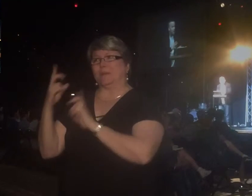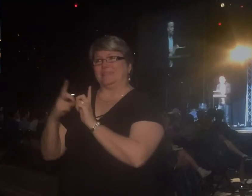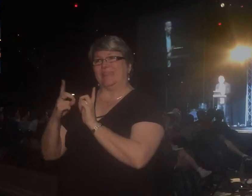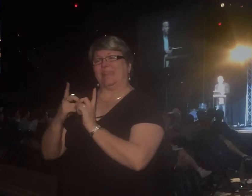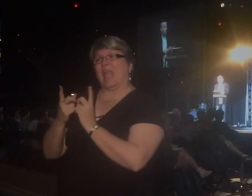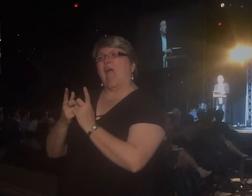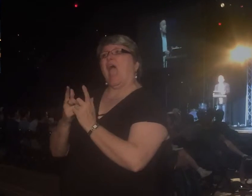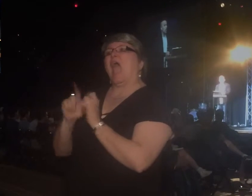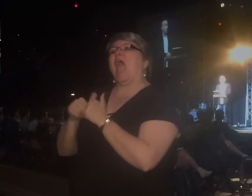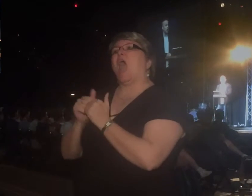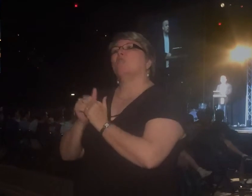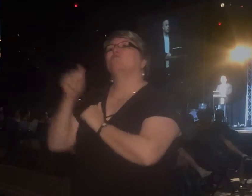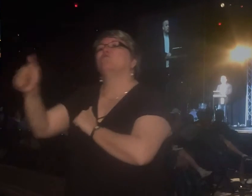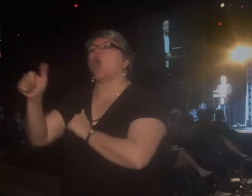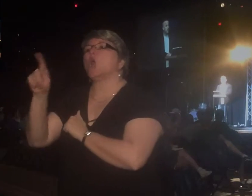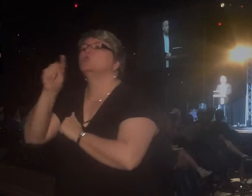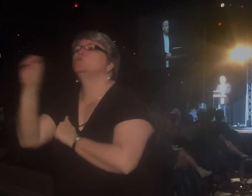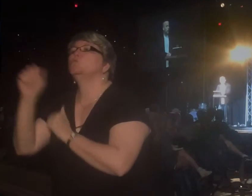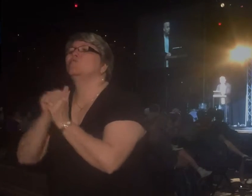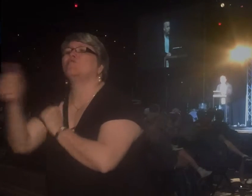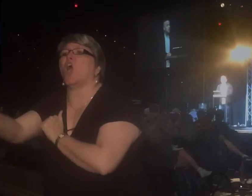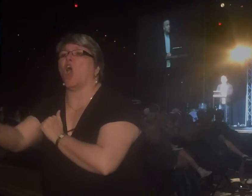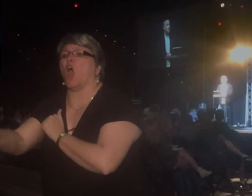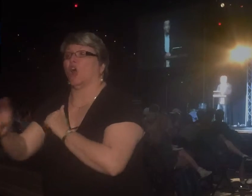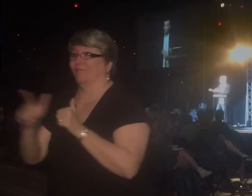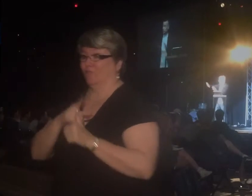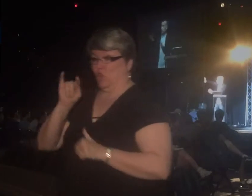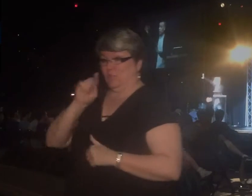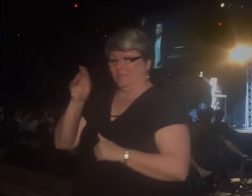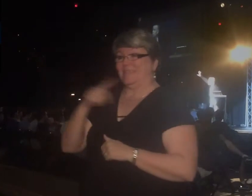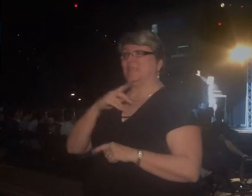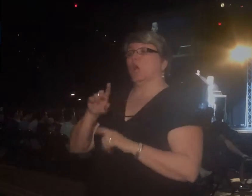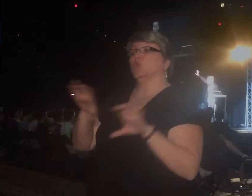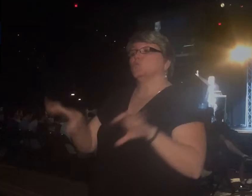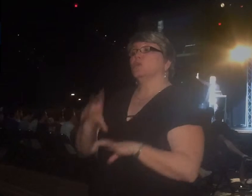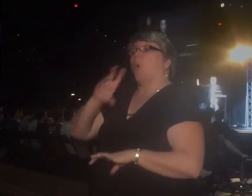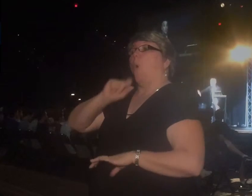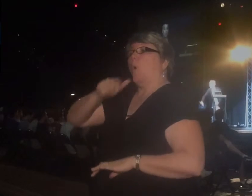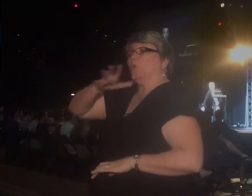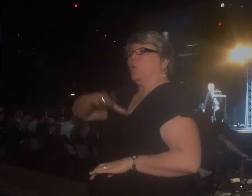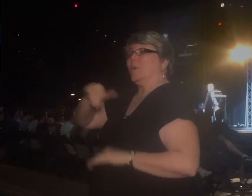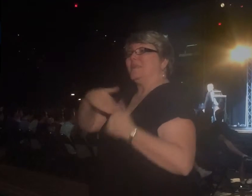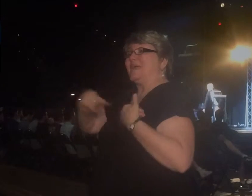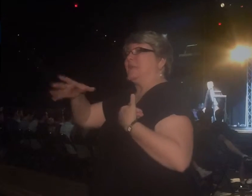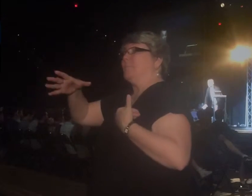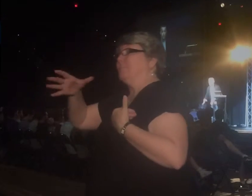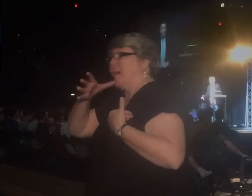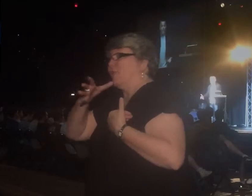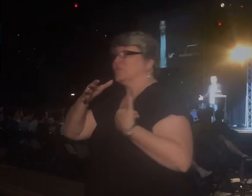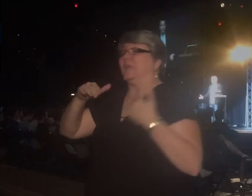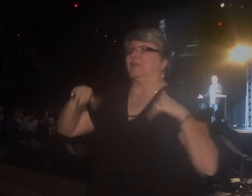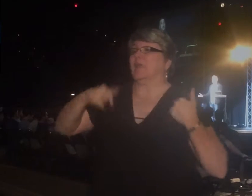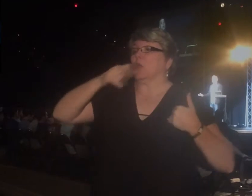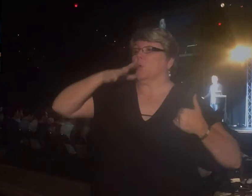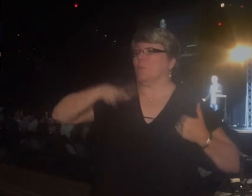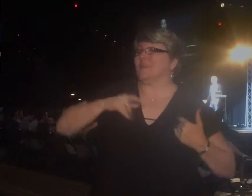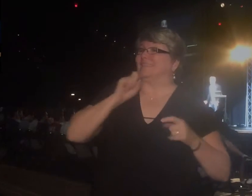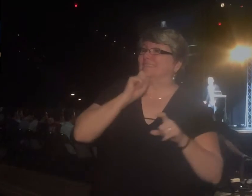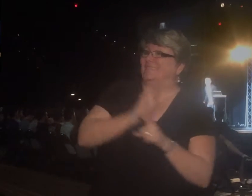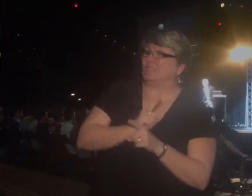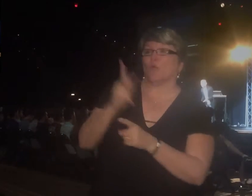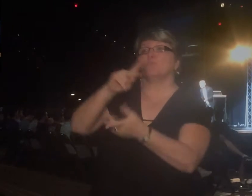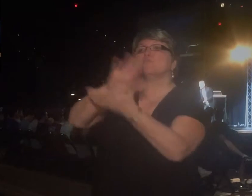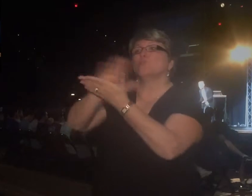you go, you know what, we're dating. How far is too far? 1 Timothy 5 says, treat older women as mothers, younger women as sisters